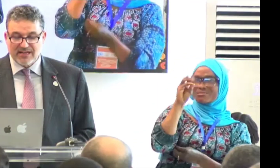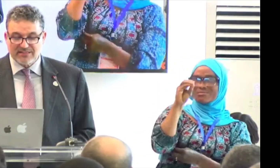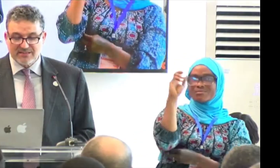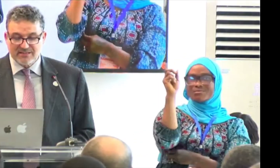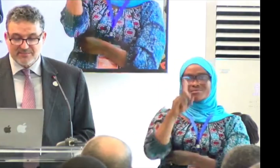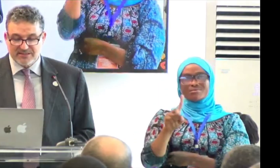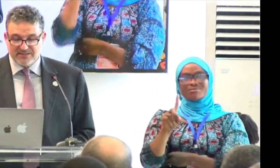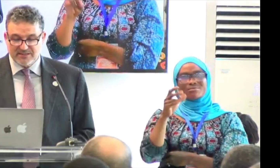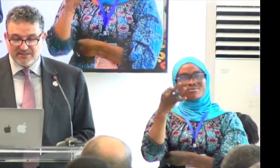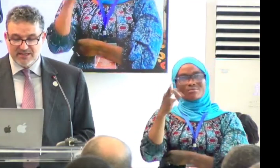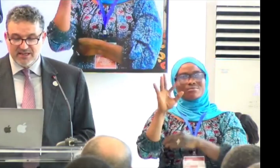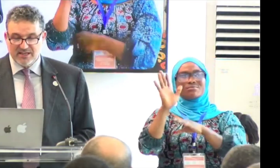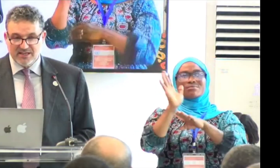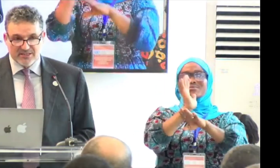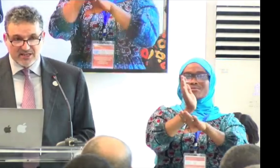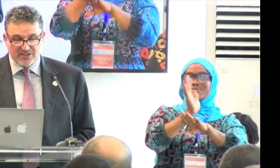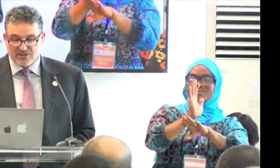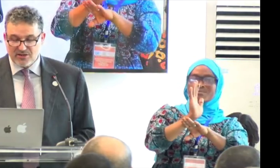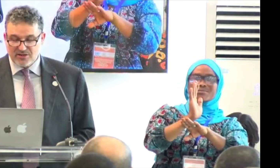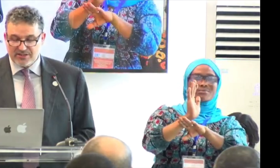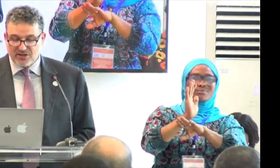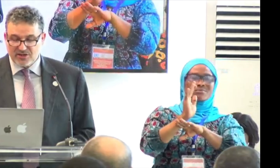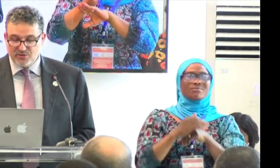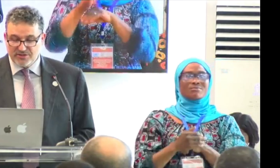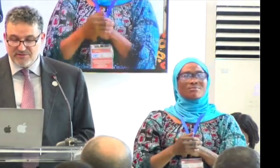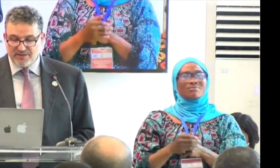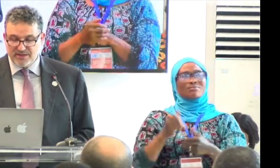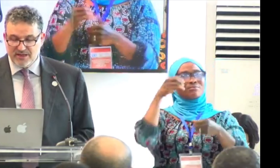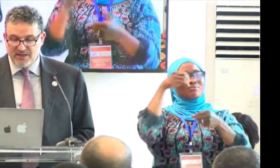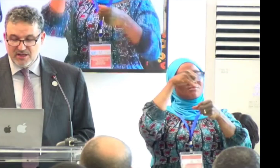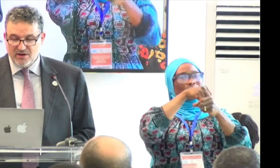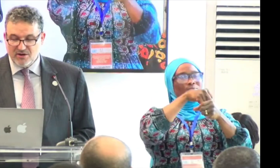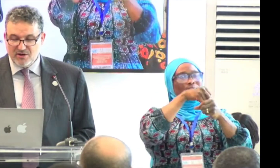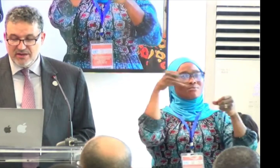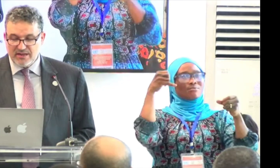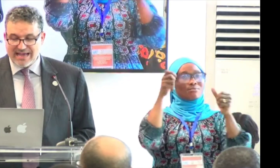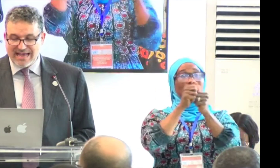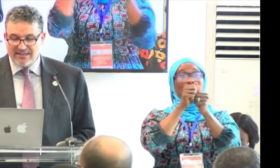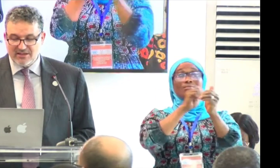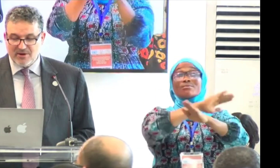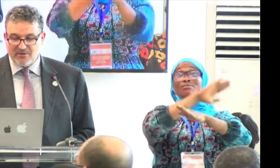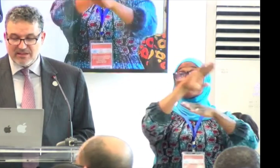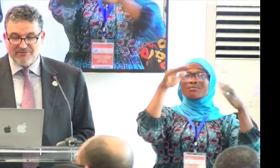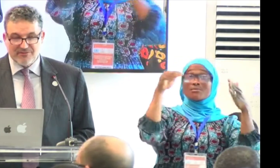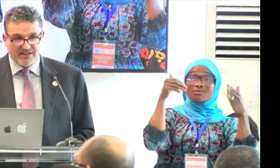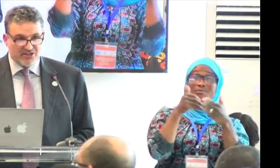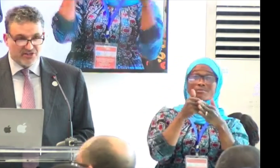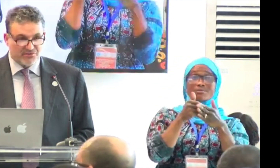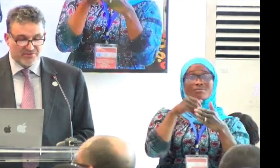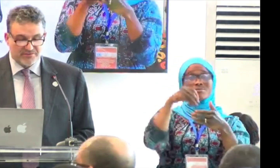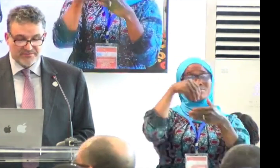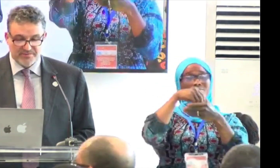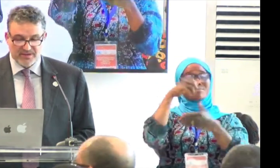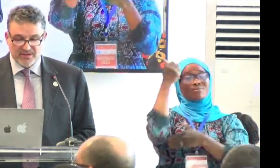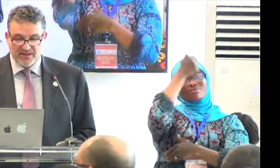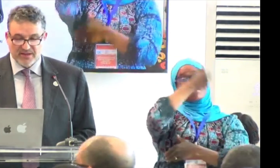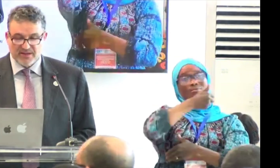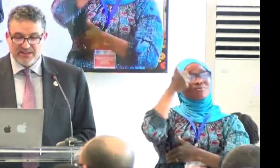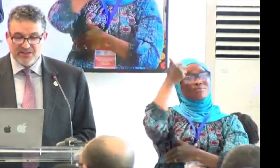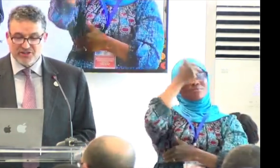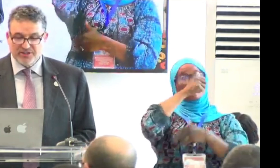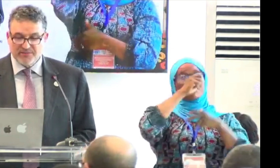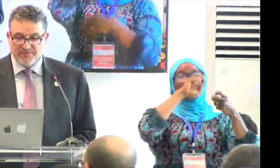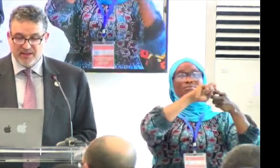the Council's business is exclusively on and about African issues.